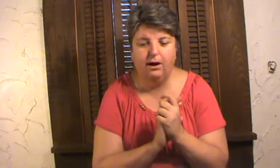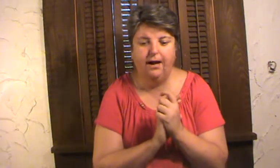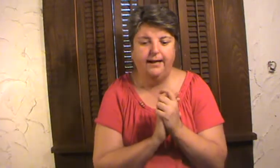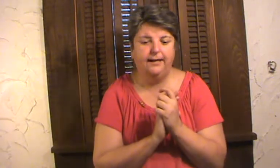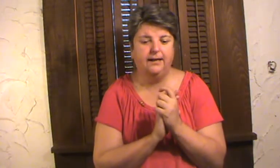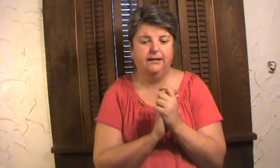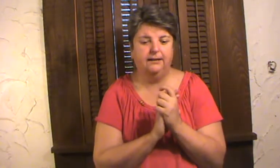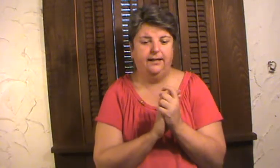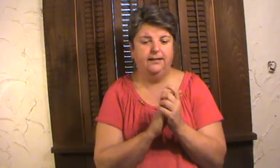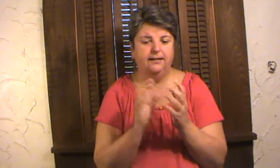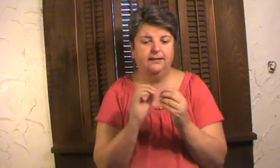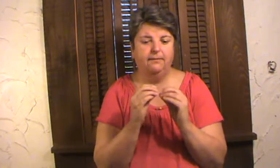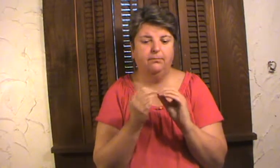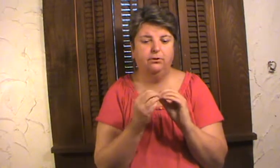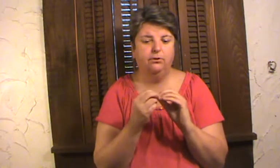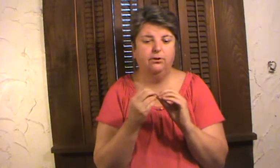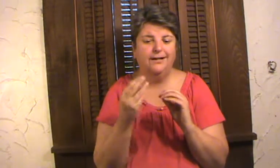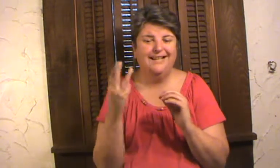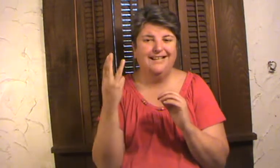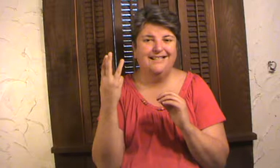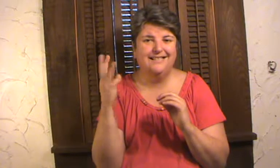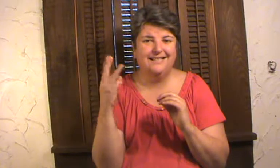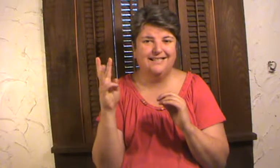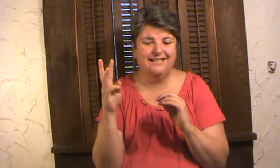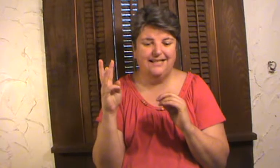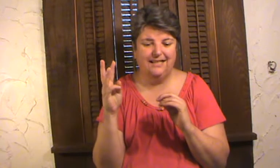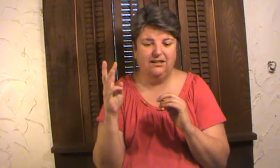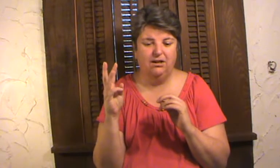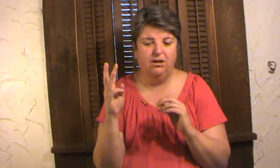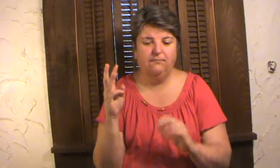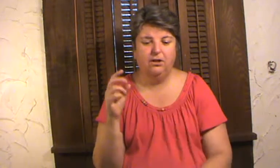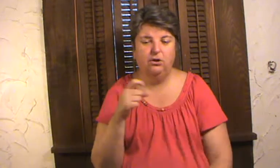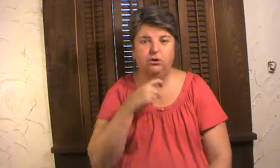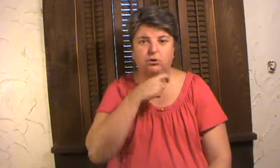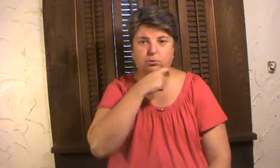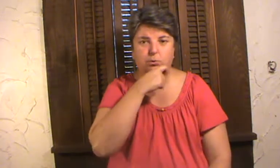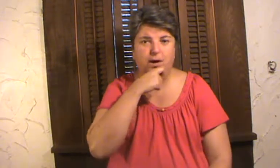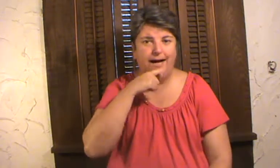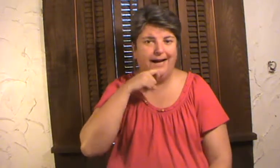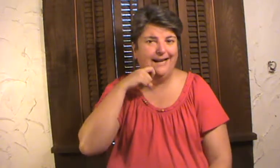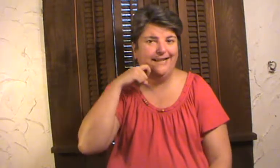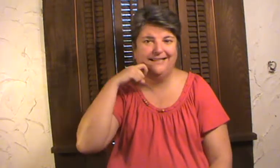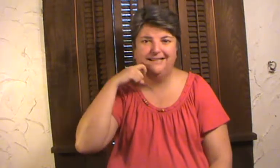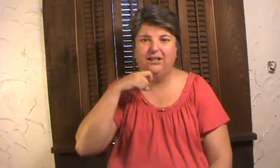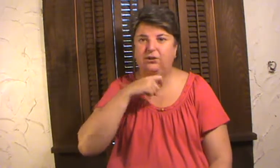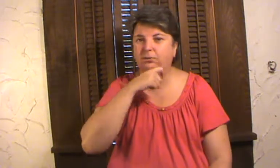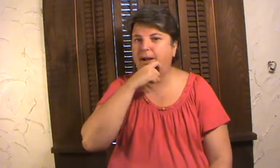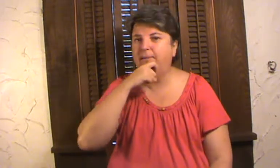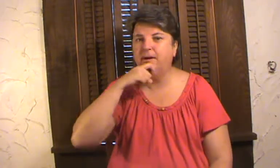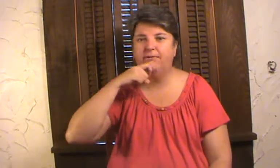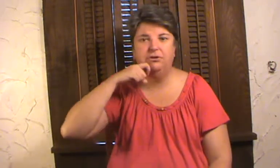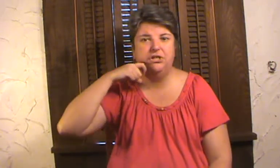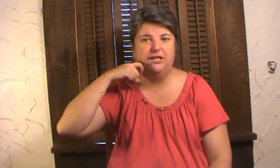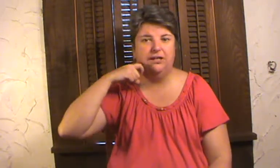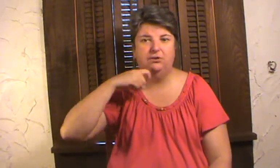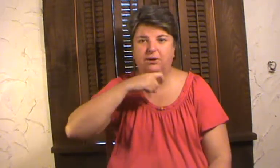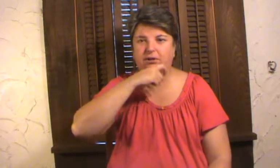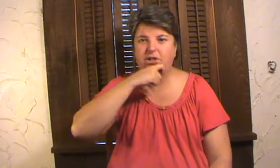Dry and ugly, that's number 16. Dry, it's like you're wiping off your chin, drying your chin